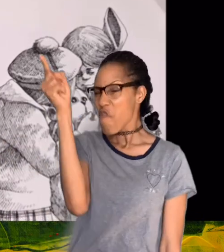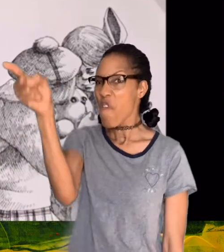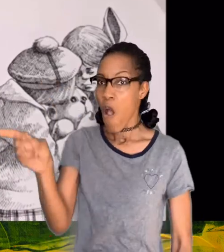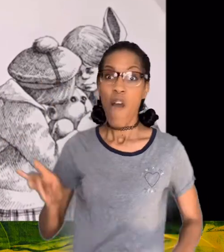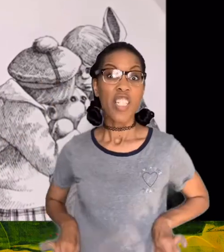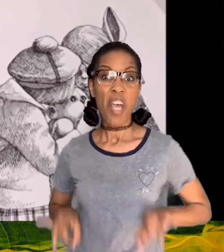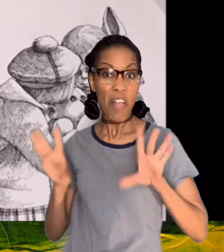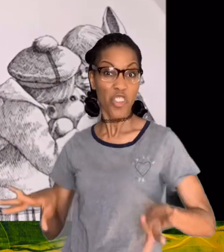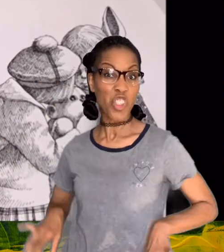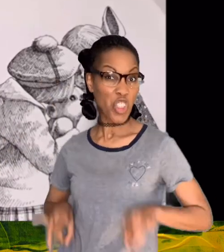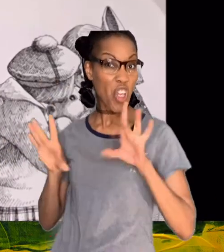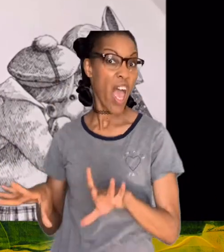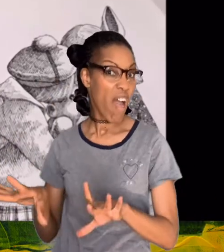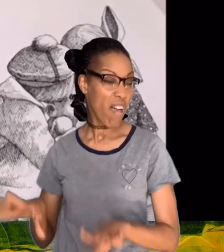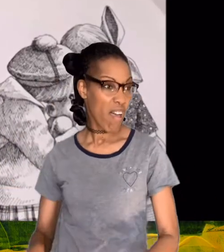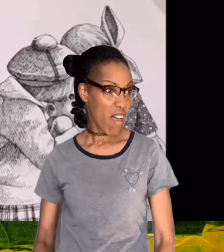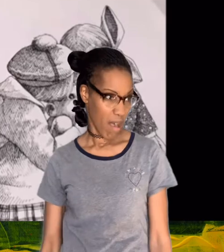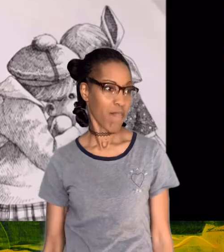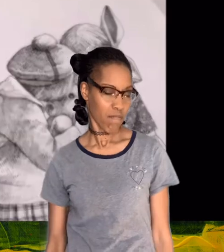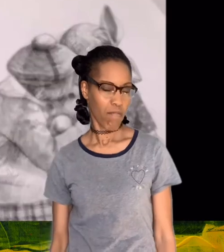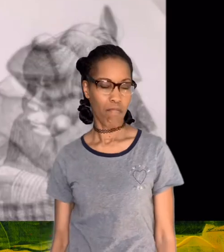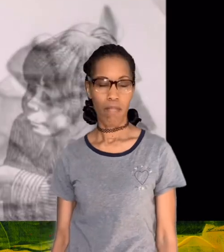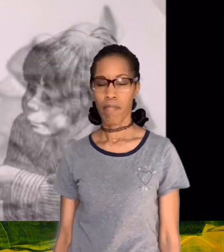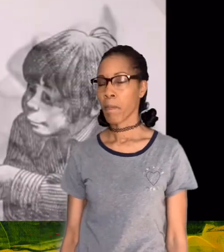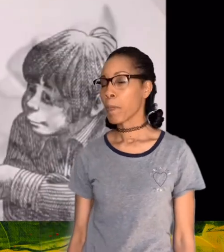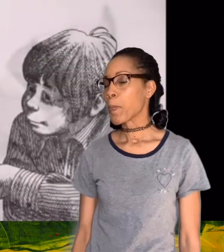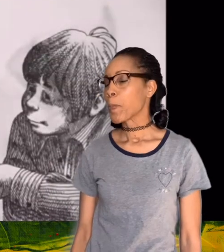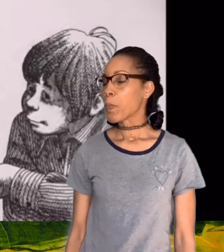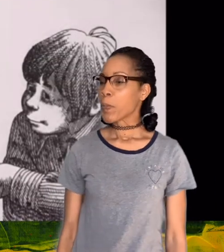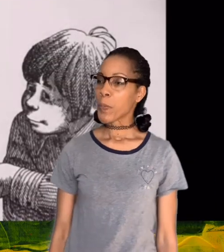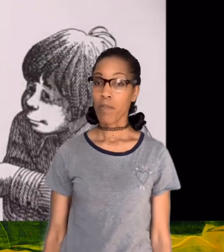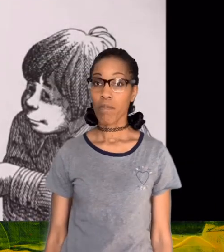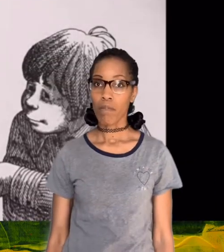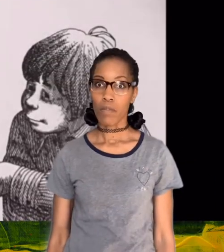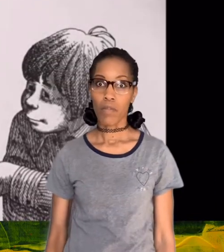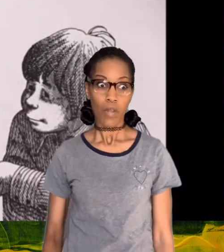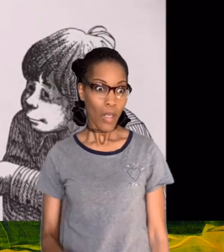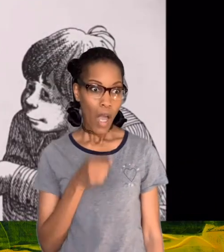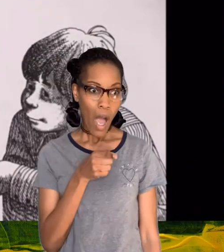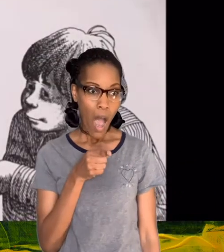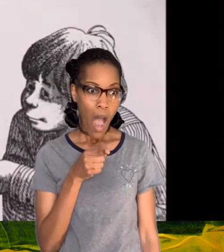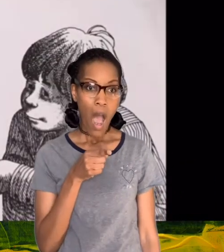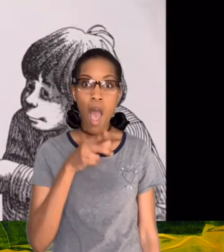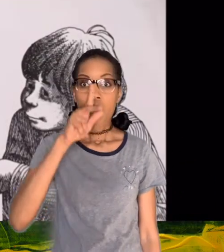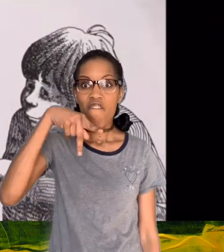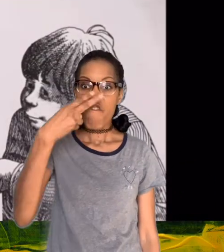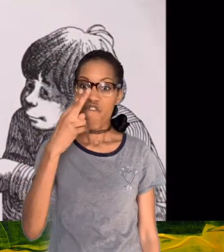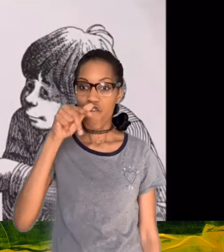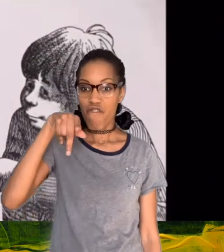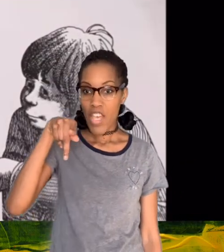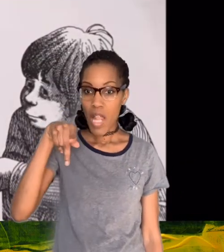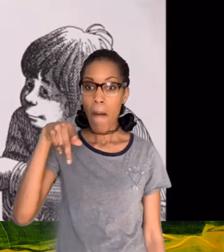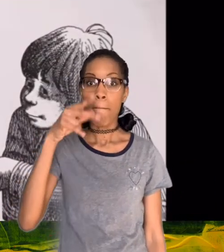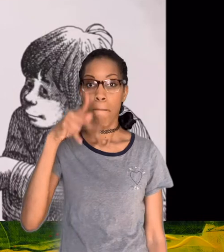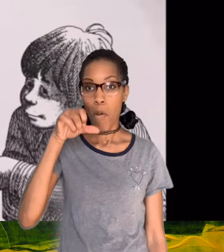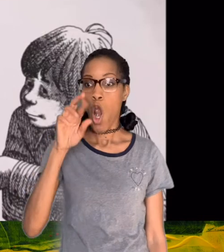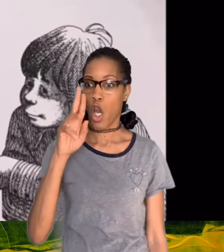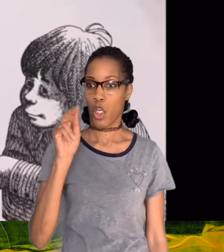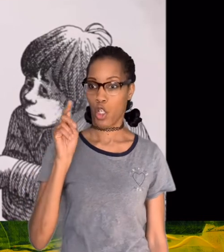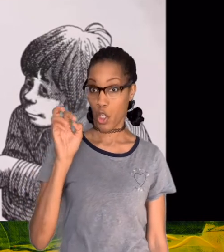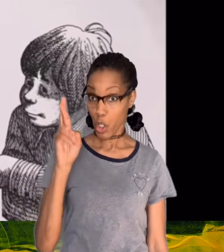sit on a tack, I said to Paul. I hope the next time you get a double-decker strawberry ice cream